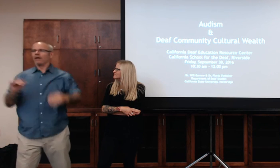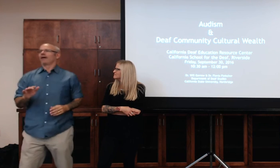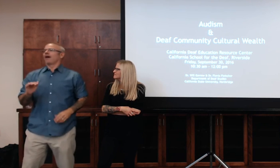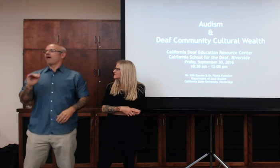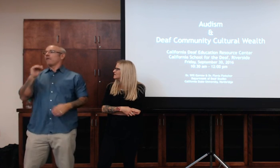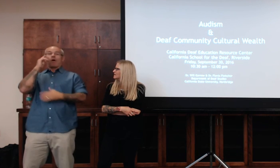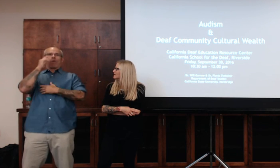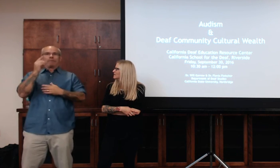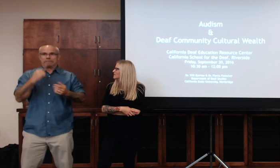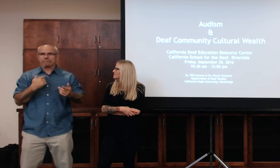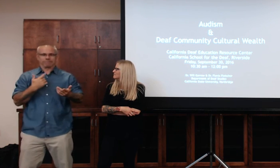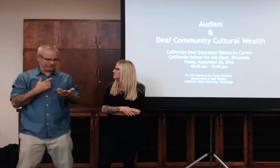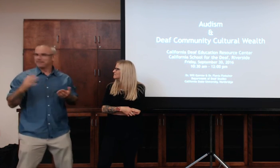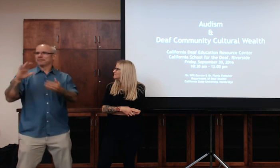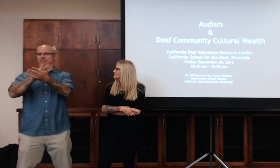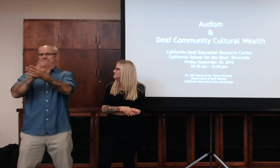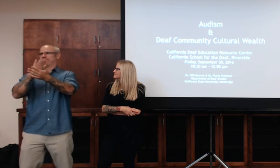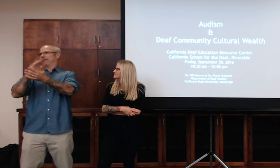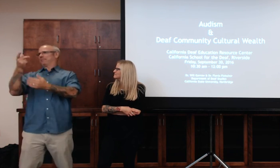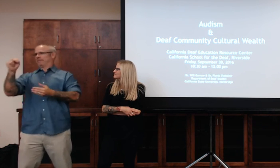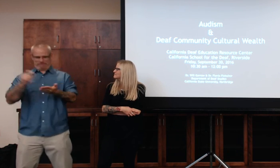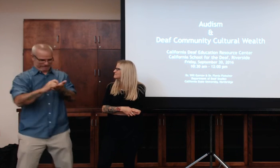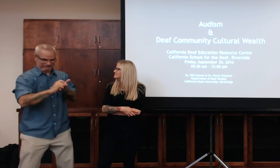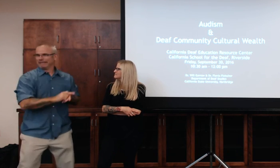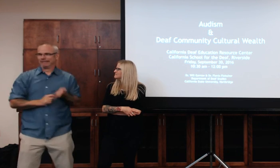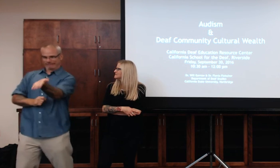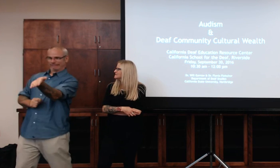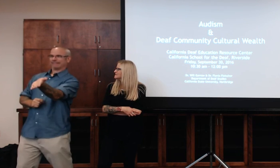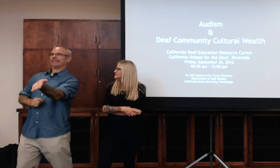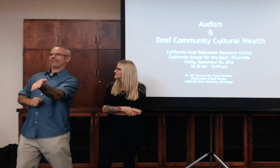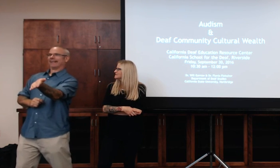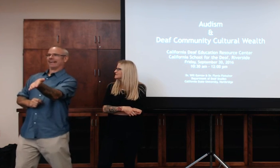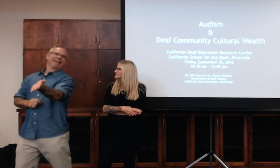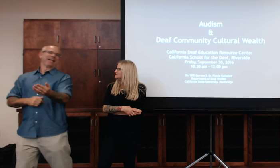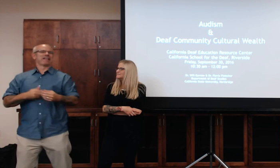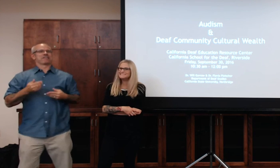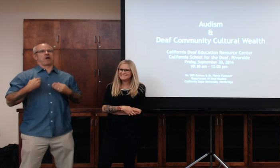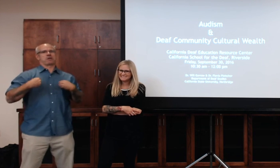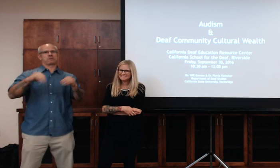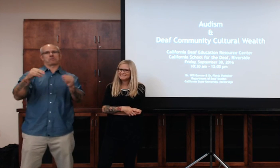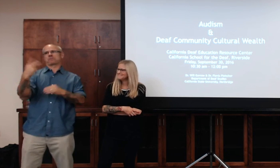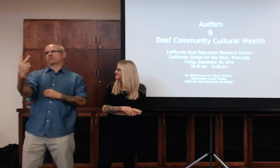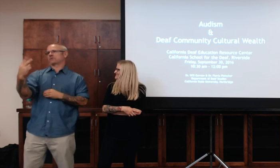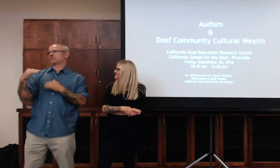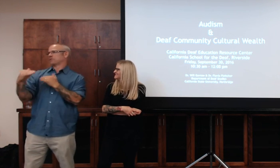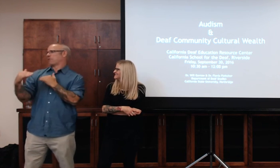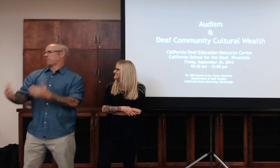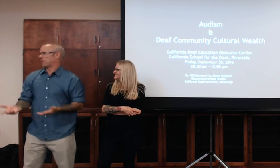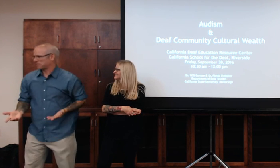you? And I thought, ooh, shit. Oh, let me get a paper and pen here. Let me help you out. So sold two snowboards that